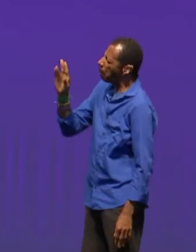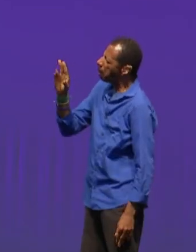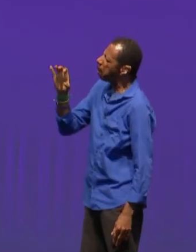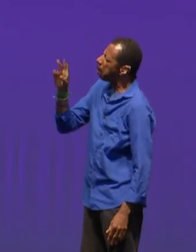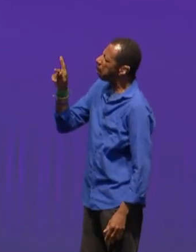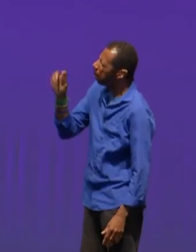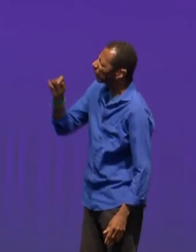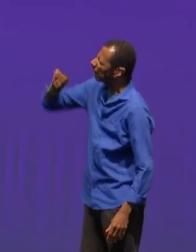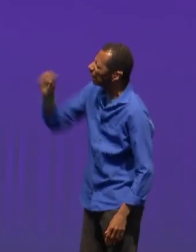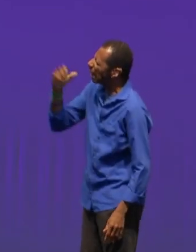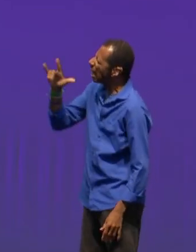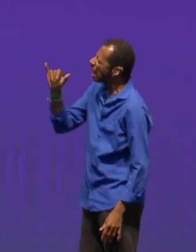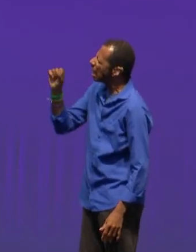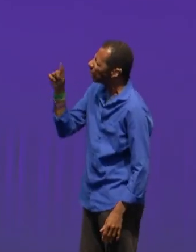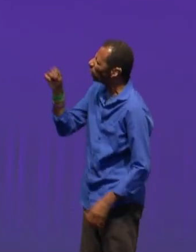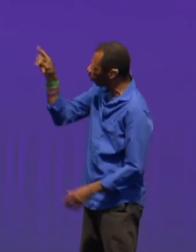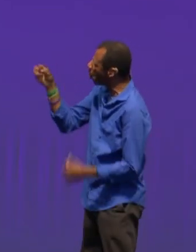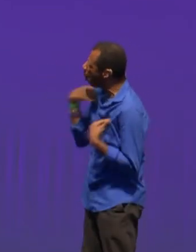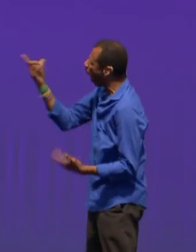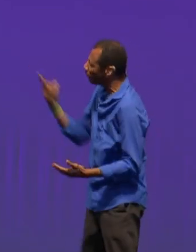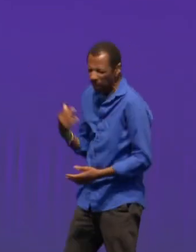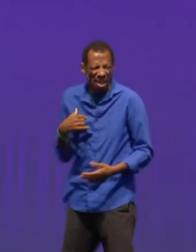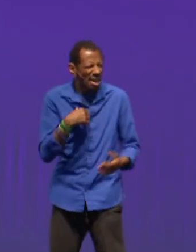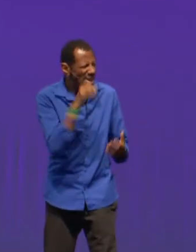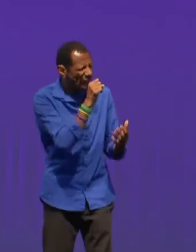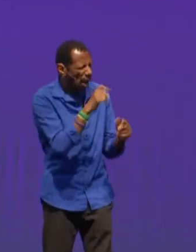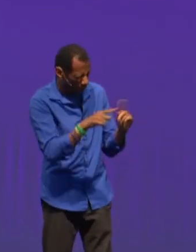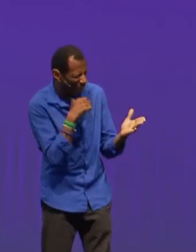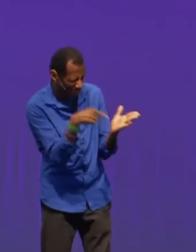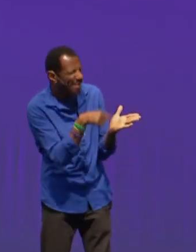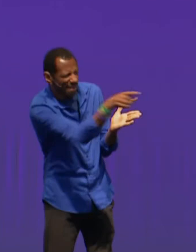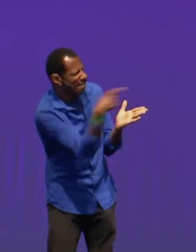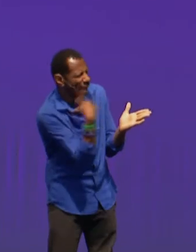CJ. Surely you have a bucket list, and surely this is on it.